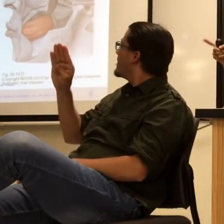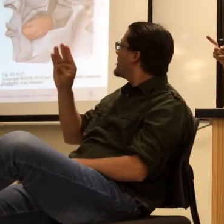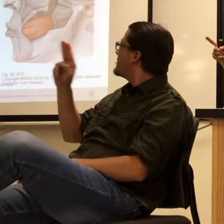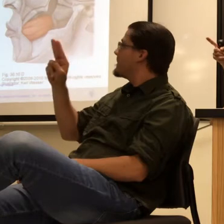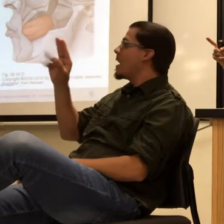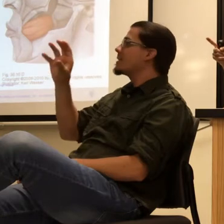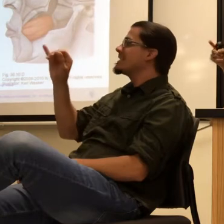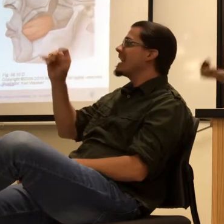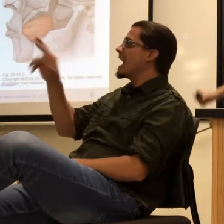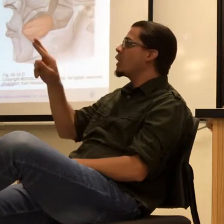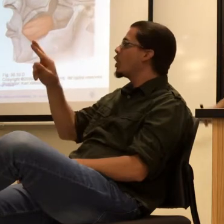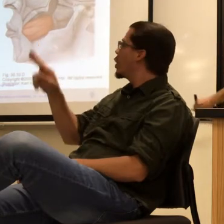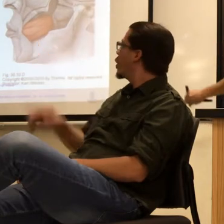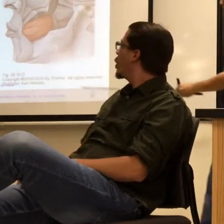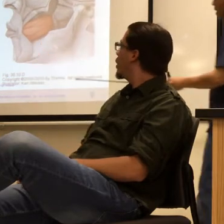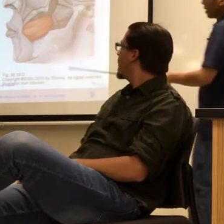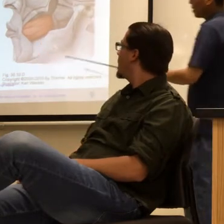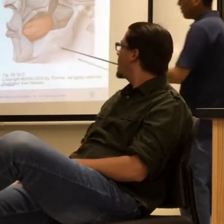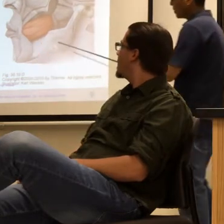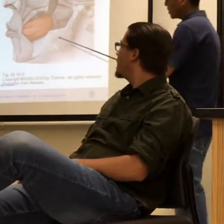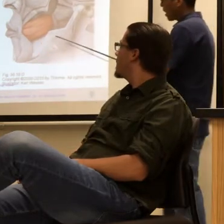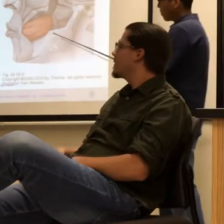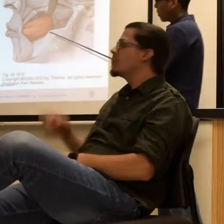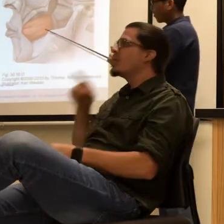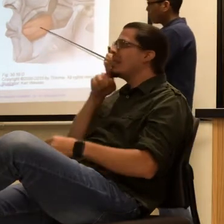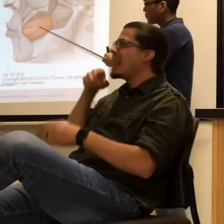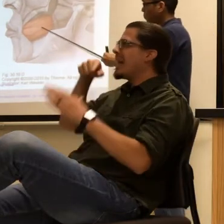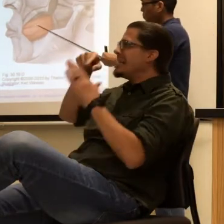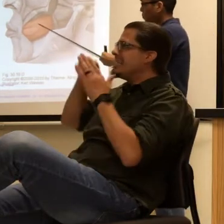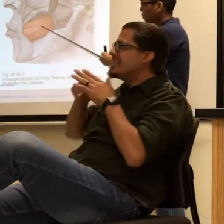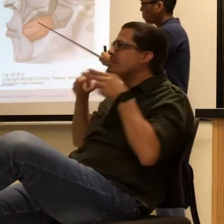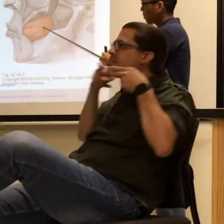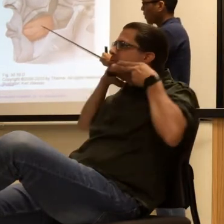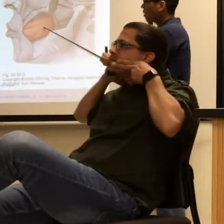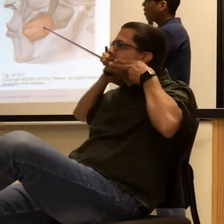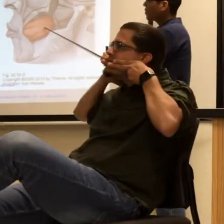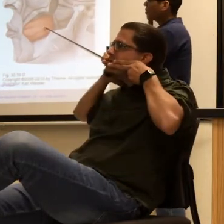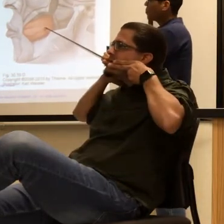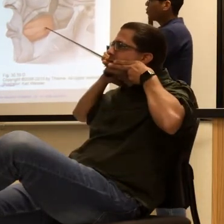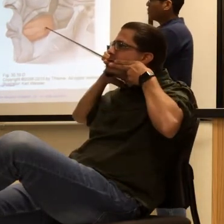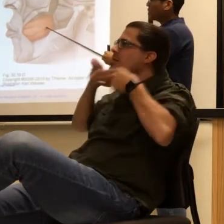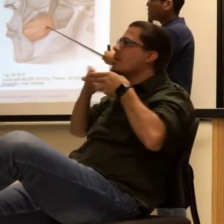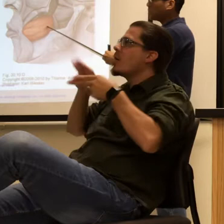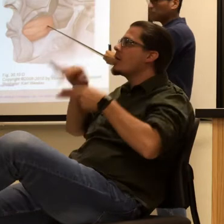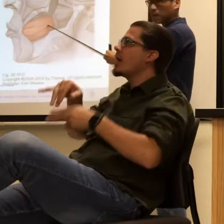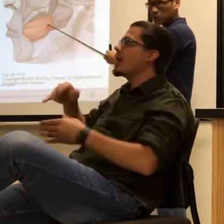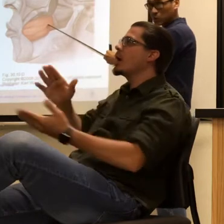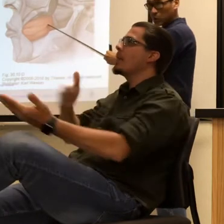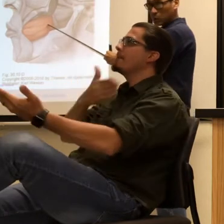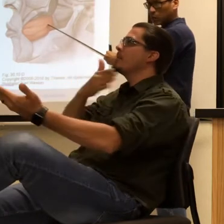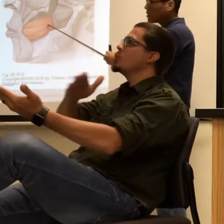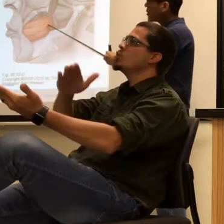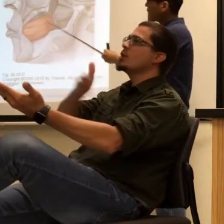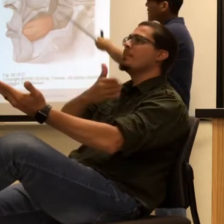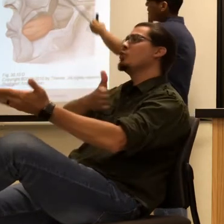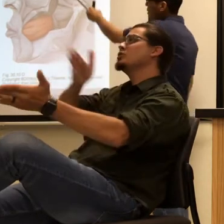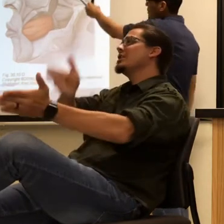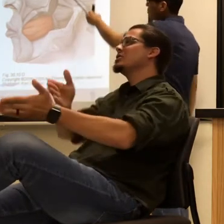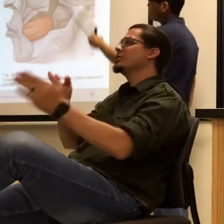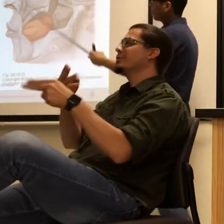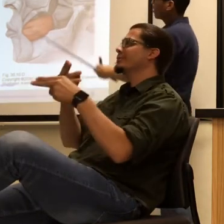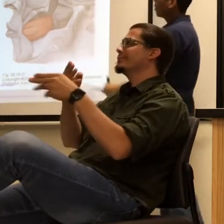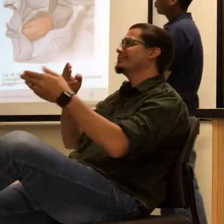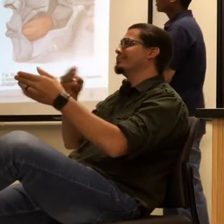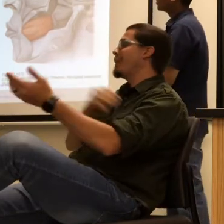Okay, buccinator, it's kind of deep inside there. They call this the musician's muscle. I say